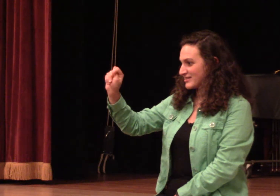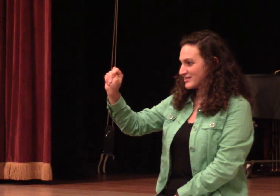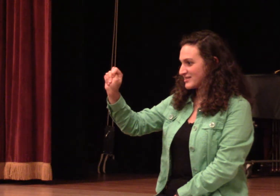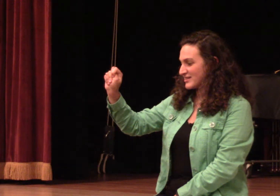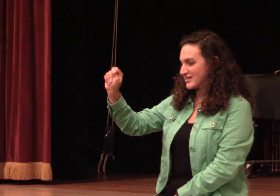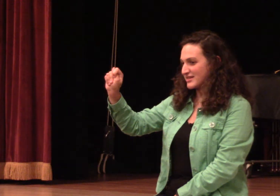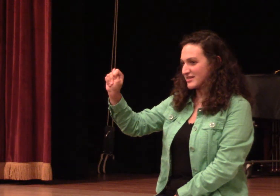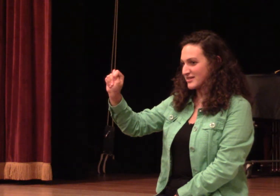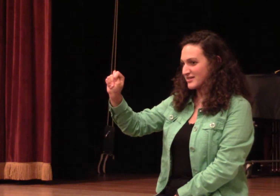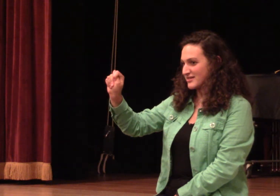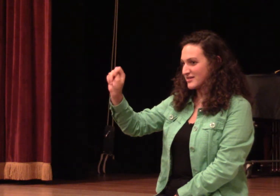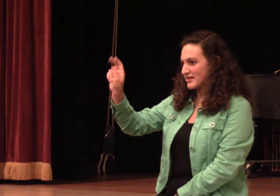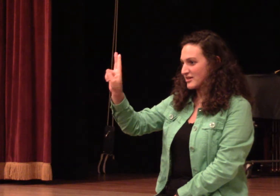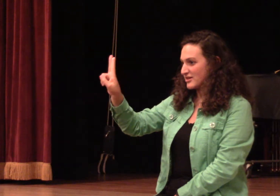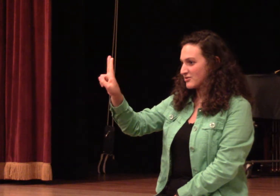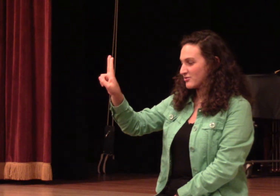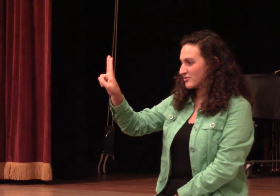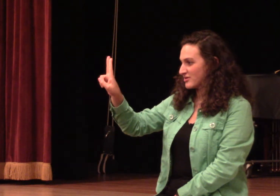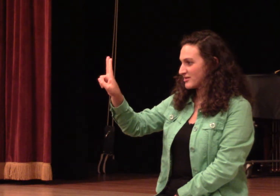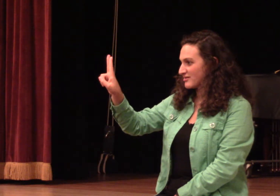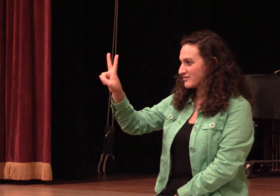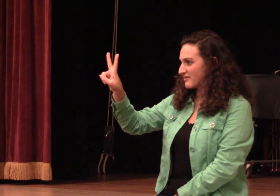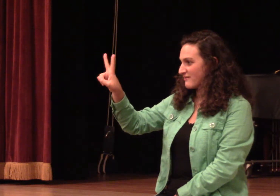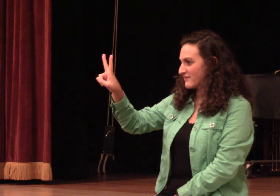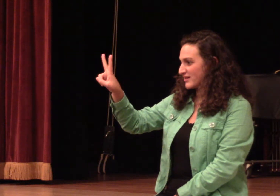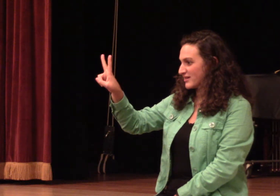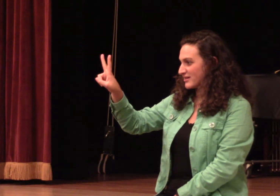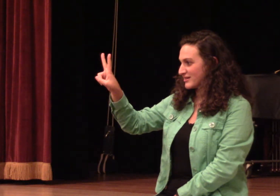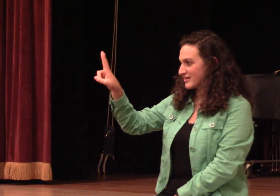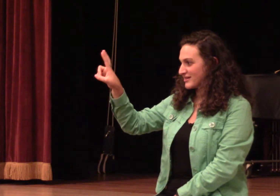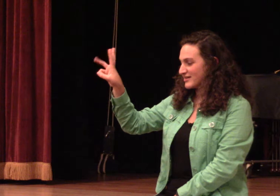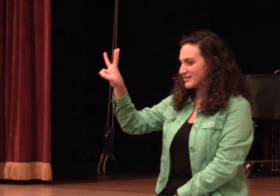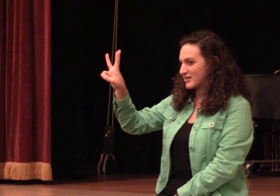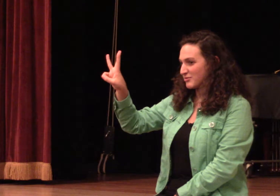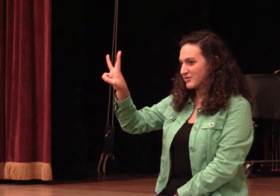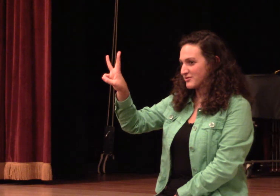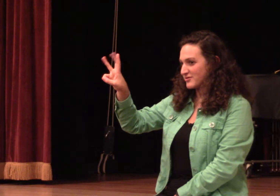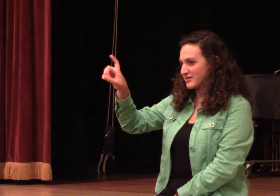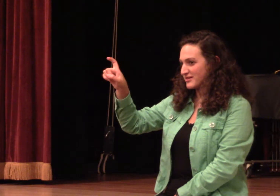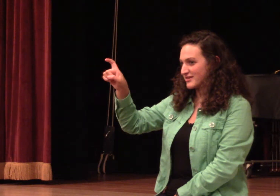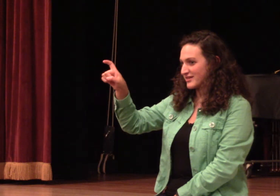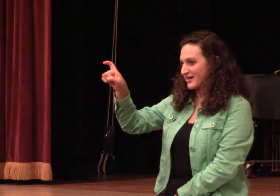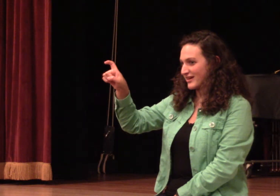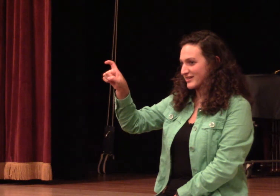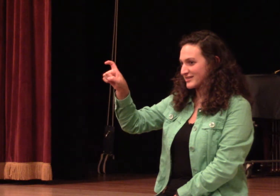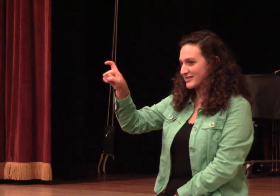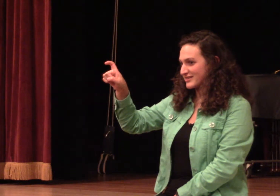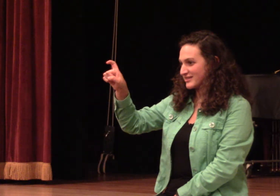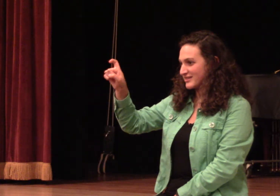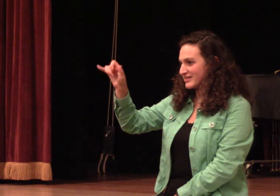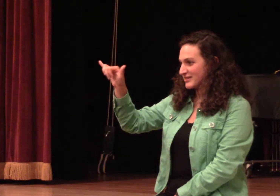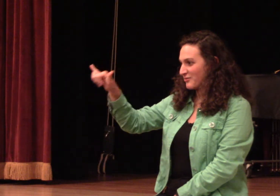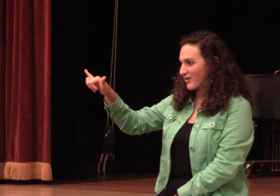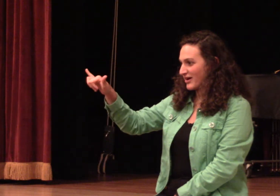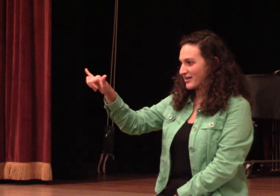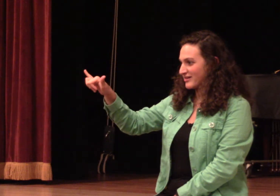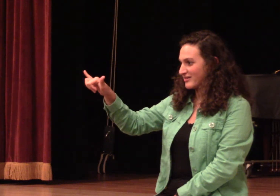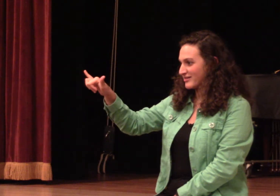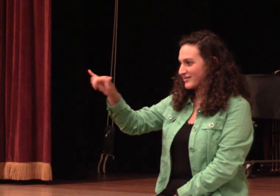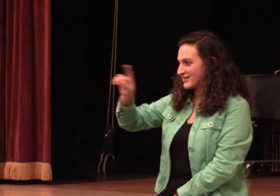T, U, V, W, X, Y,